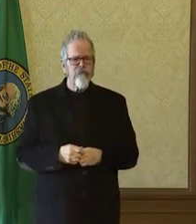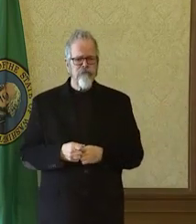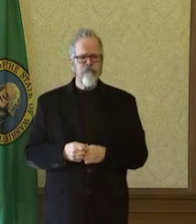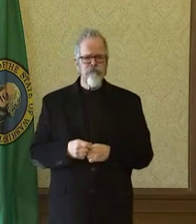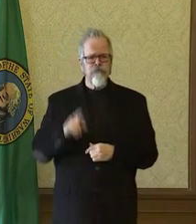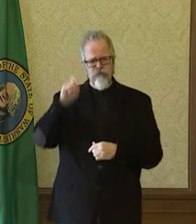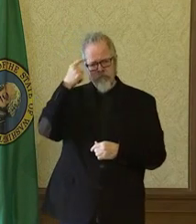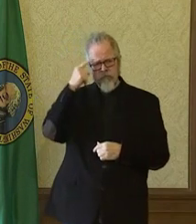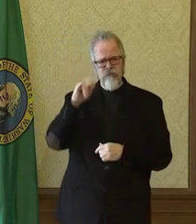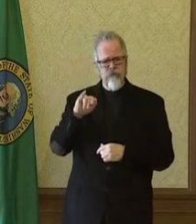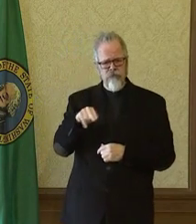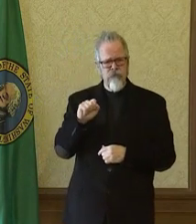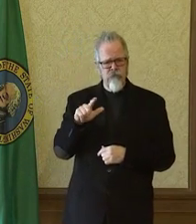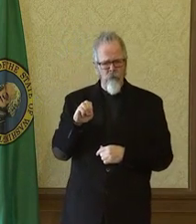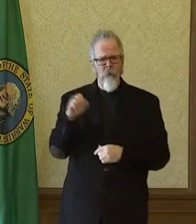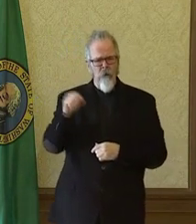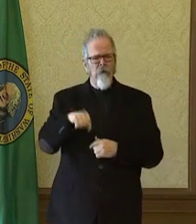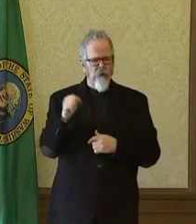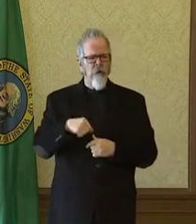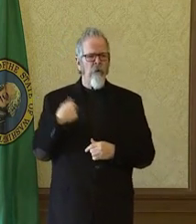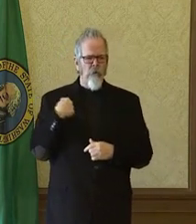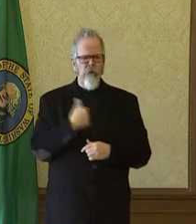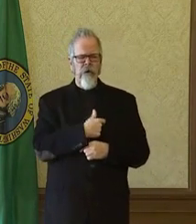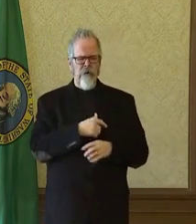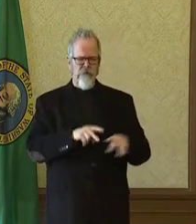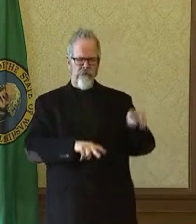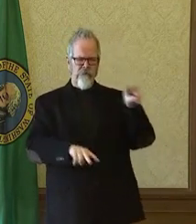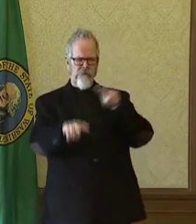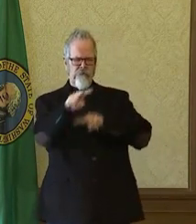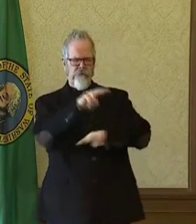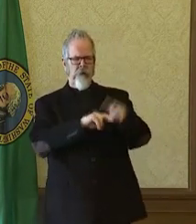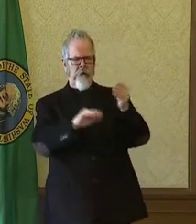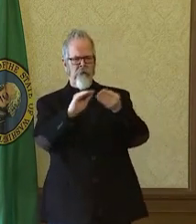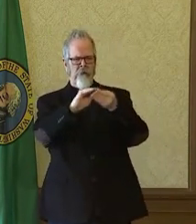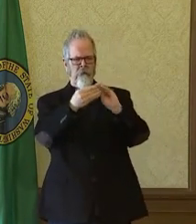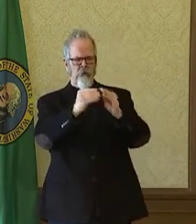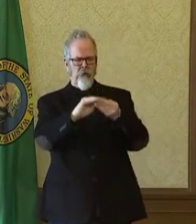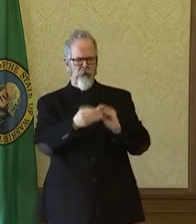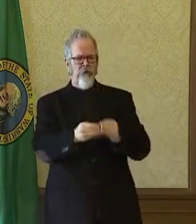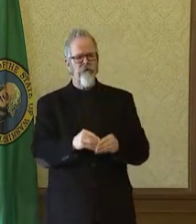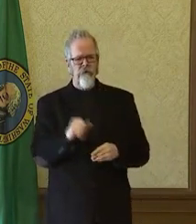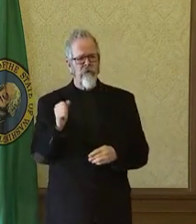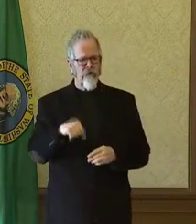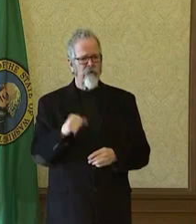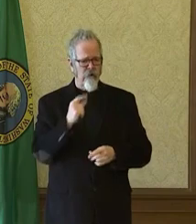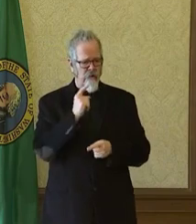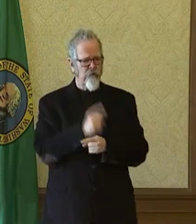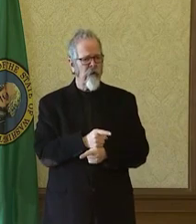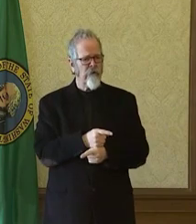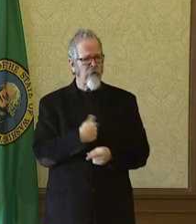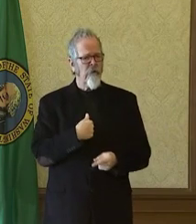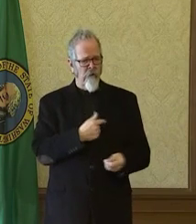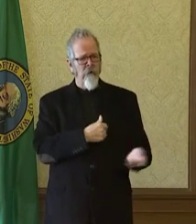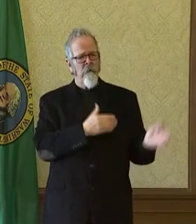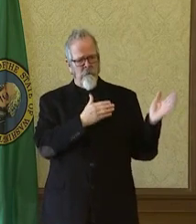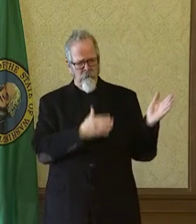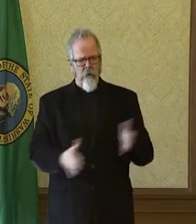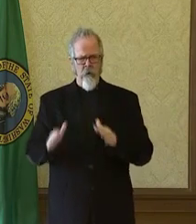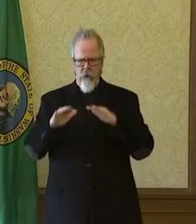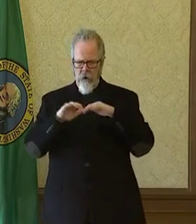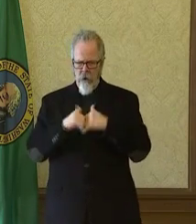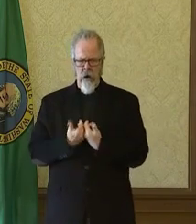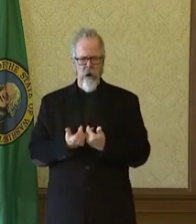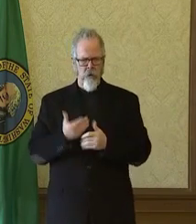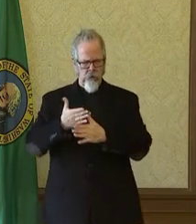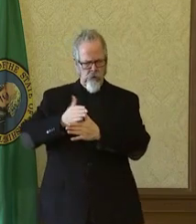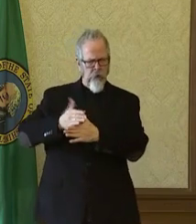Central Washington, including Yakima, to suit our needs. Now, that's in part because we have another 950 ventilators which we